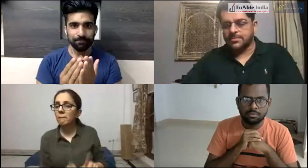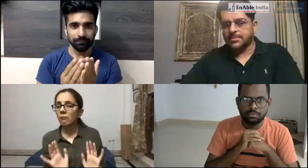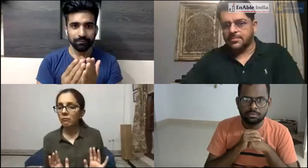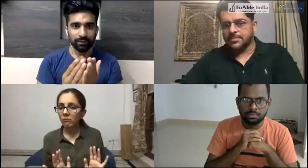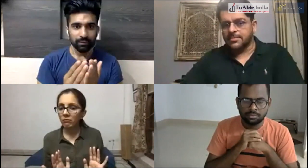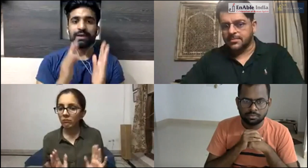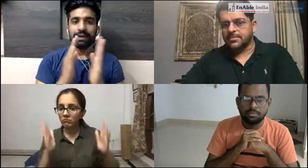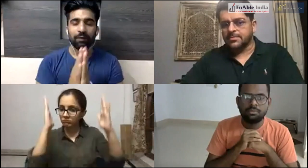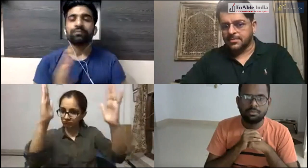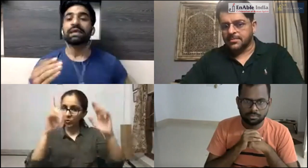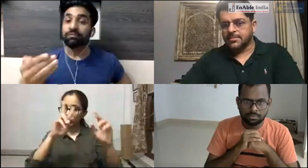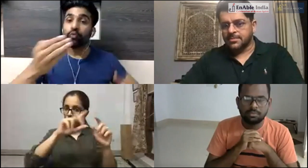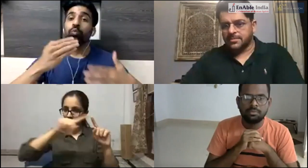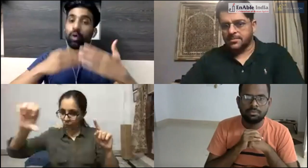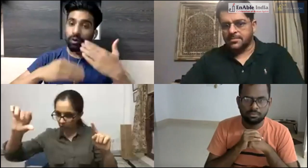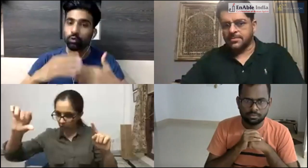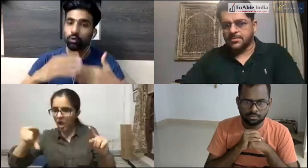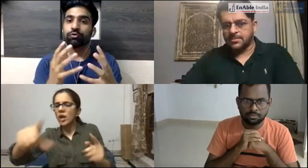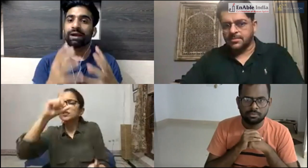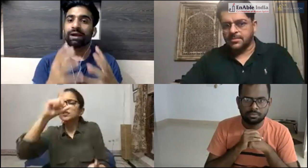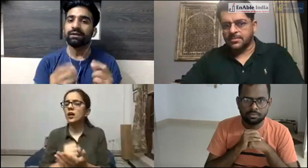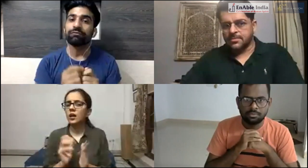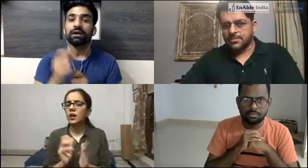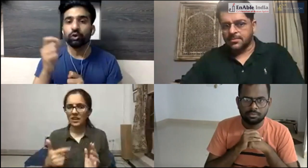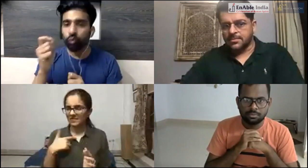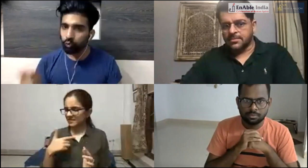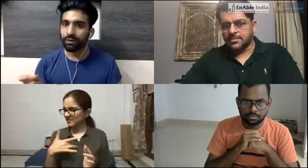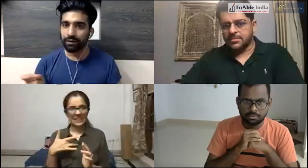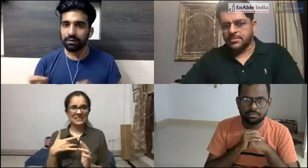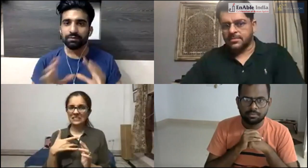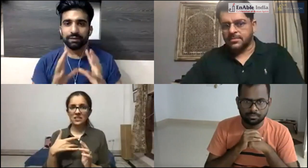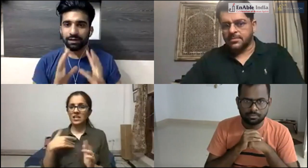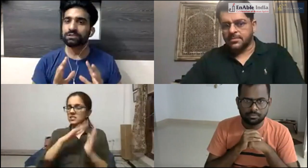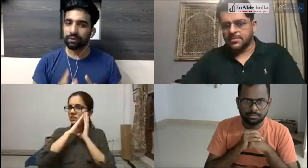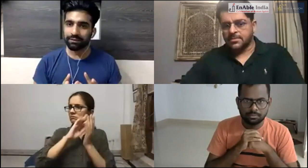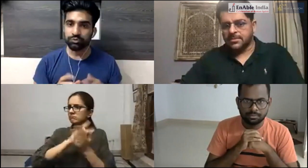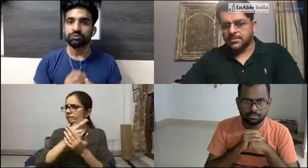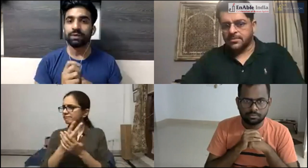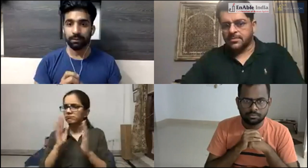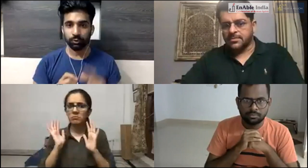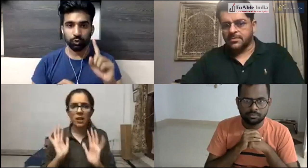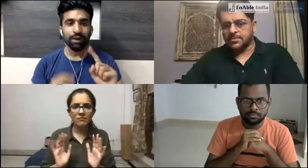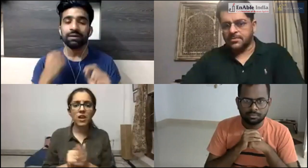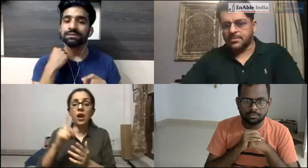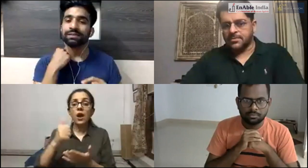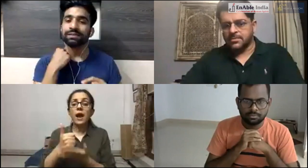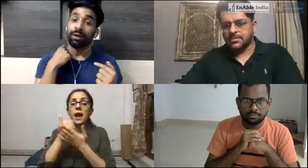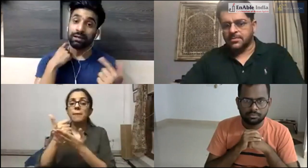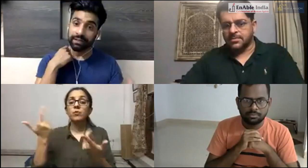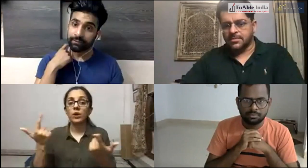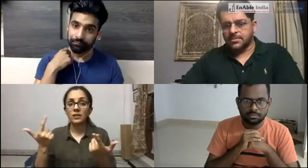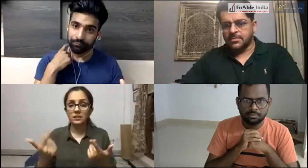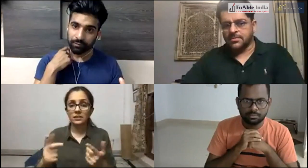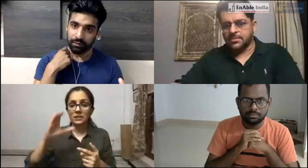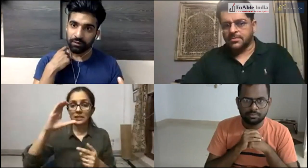Okay. Now, if you find it difficult to go to bed, there are certain things which will help you. The one is chamomile